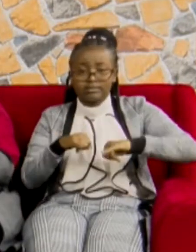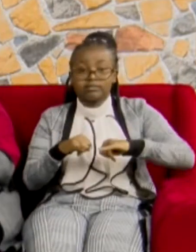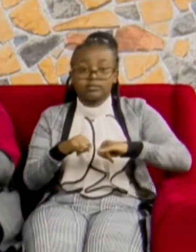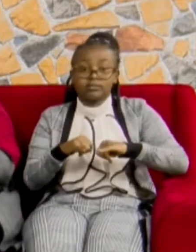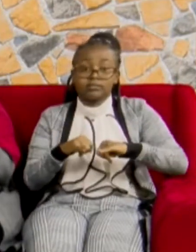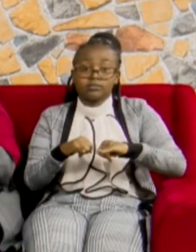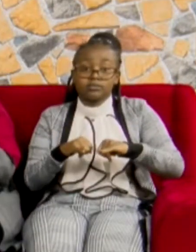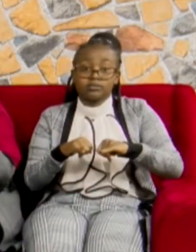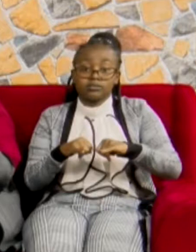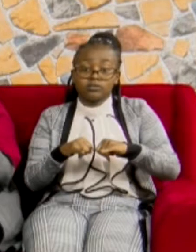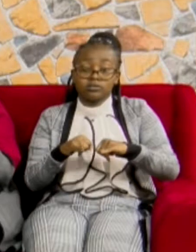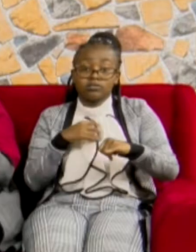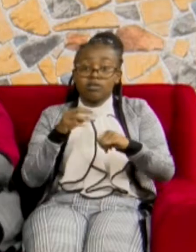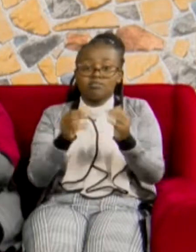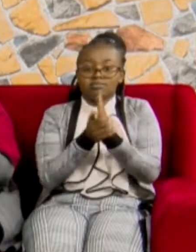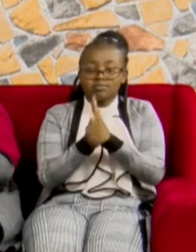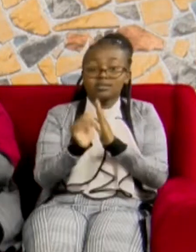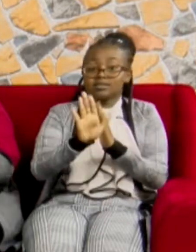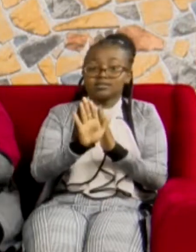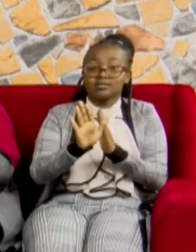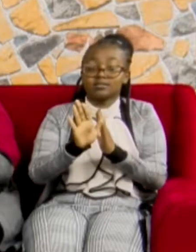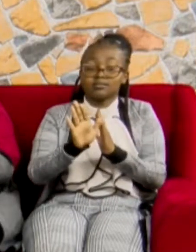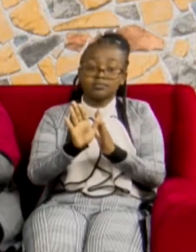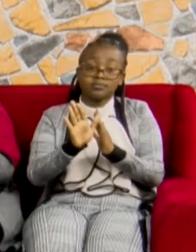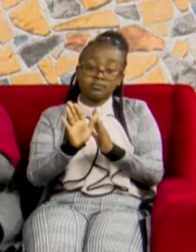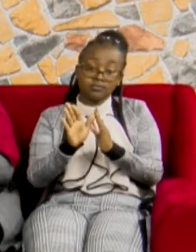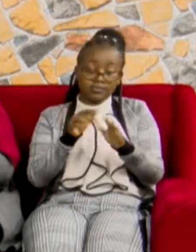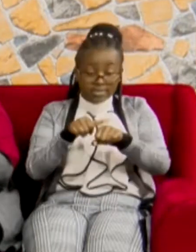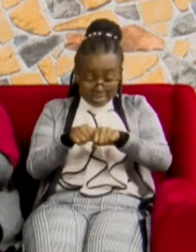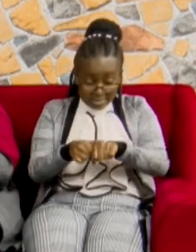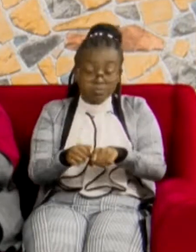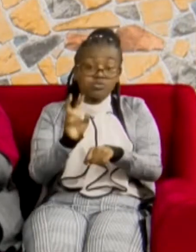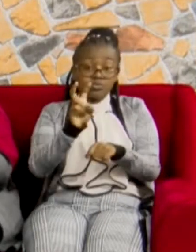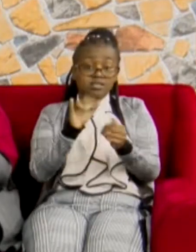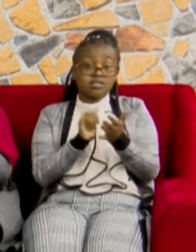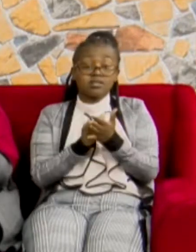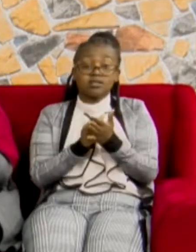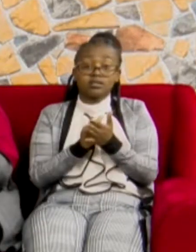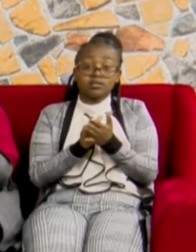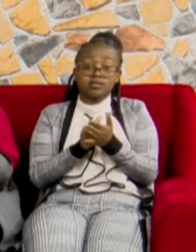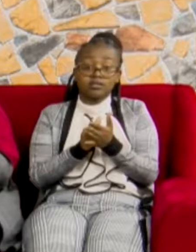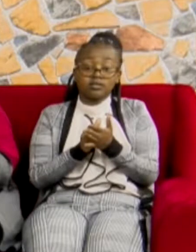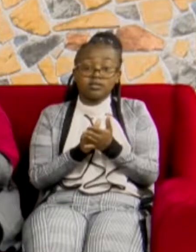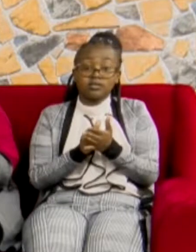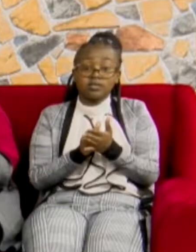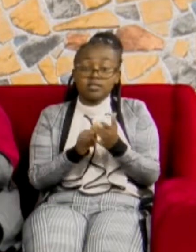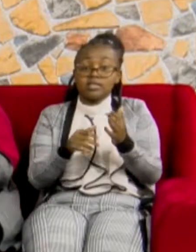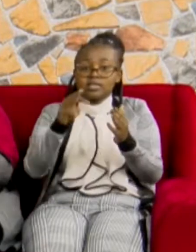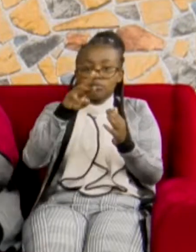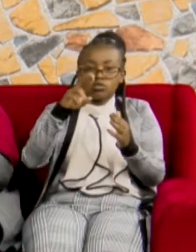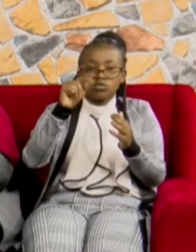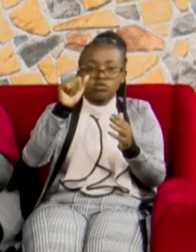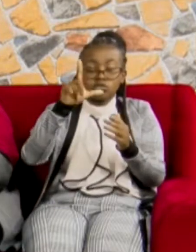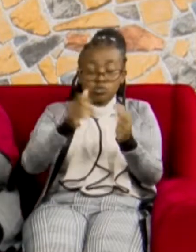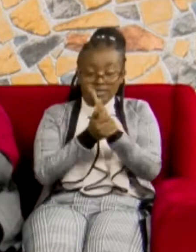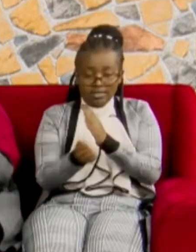their fine motor skills, with therapy, you'll see that the fine motor skills improve